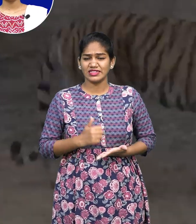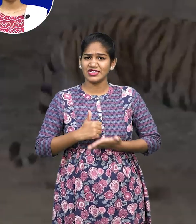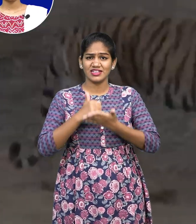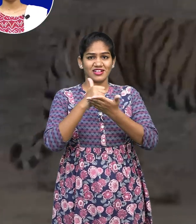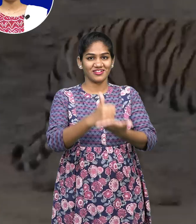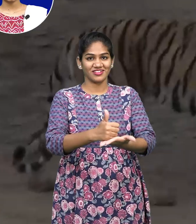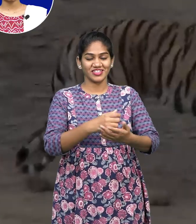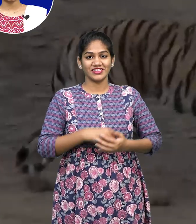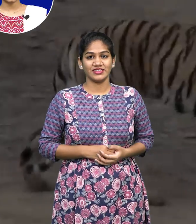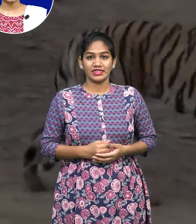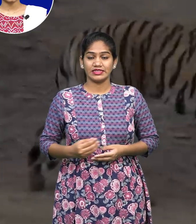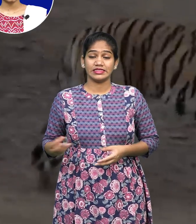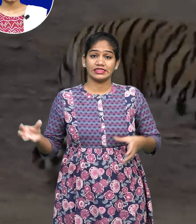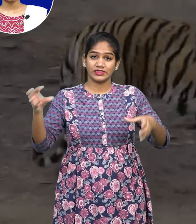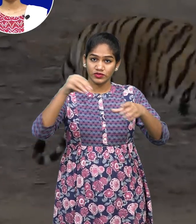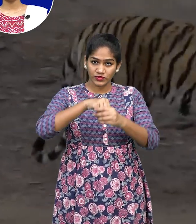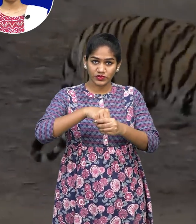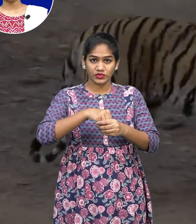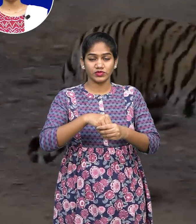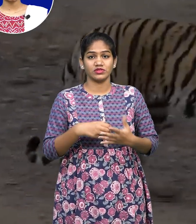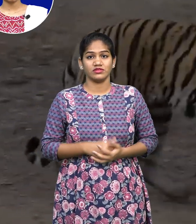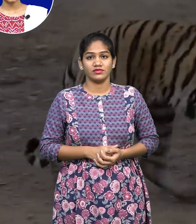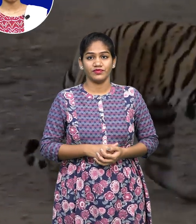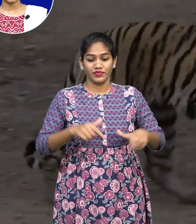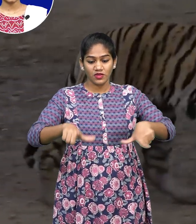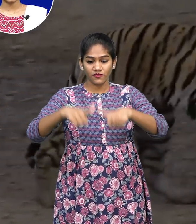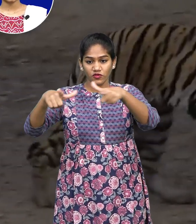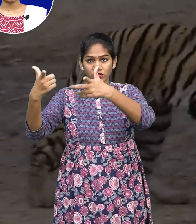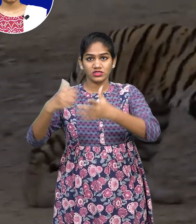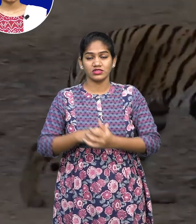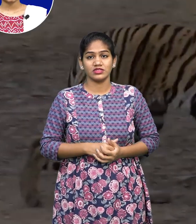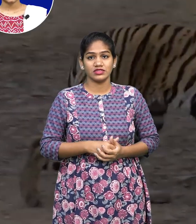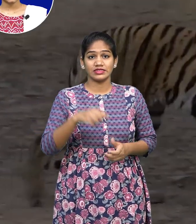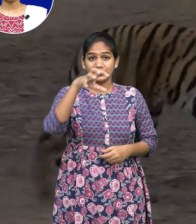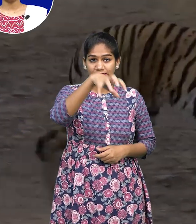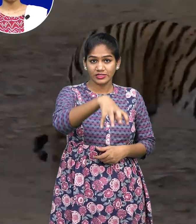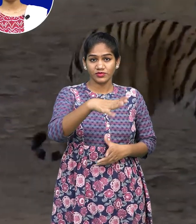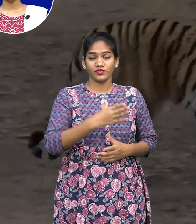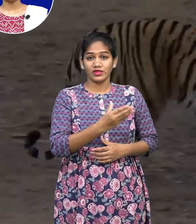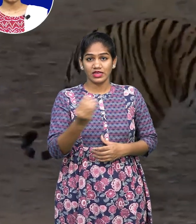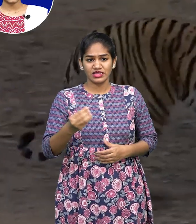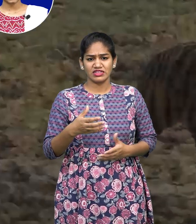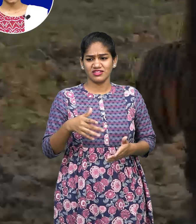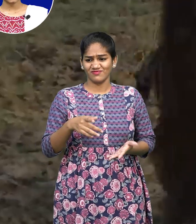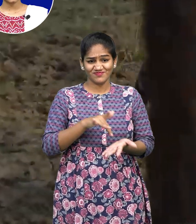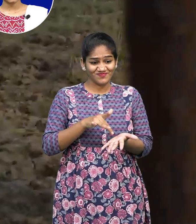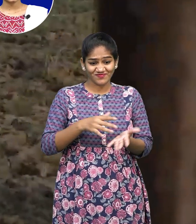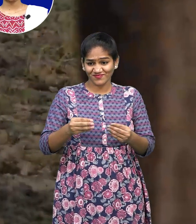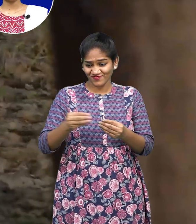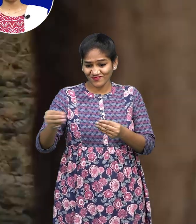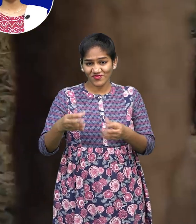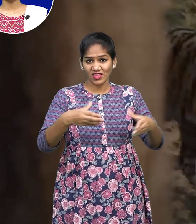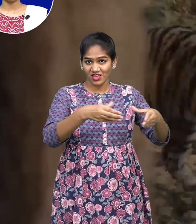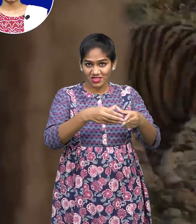helped to bring together the forest department and the local communities,